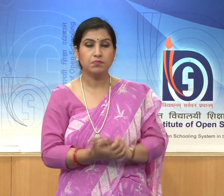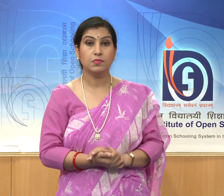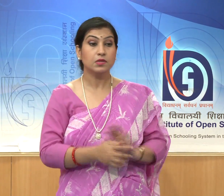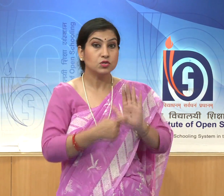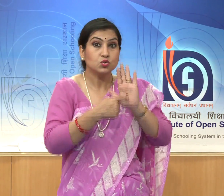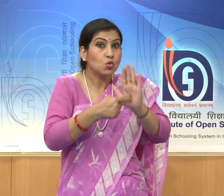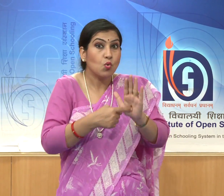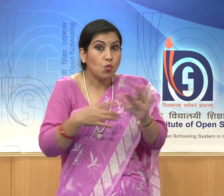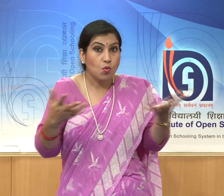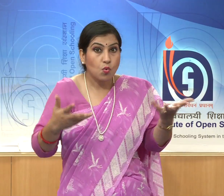show